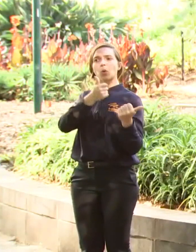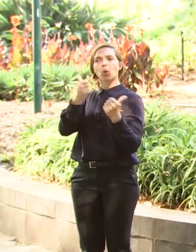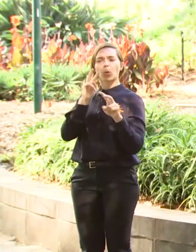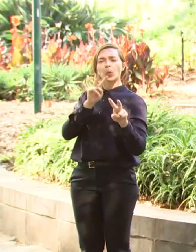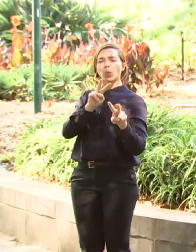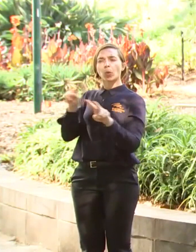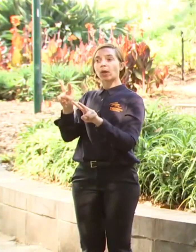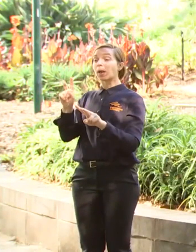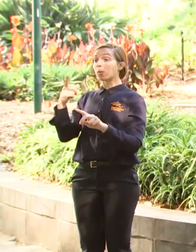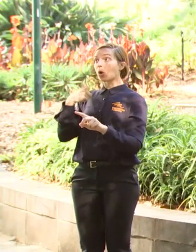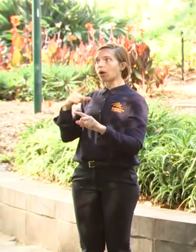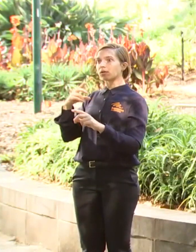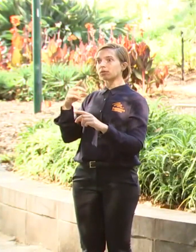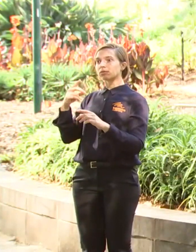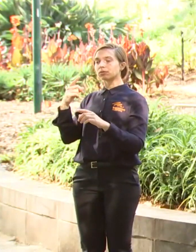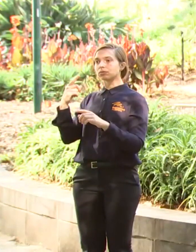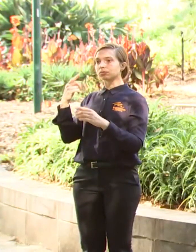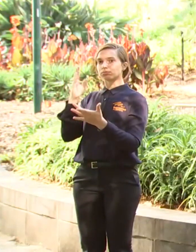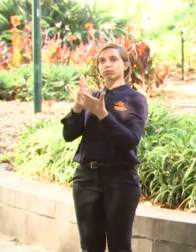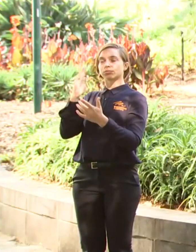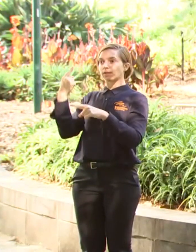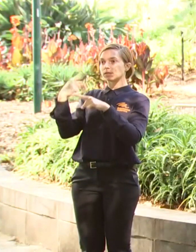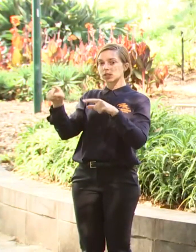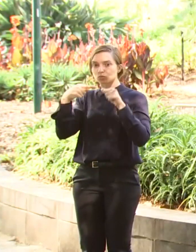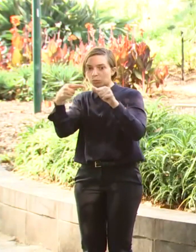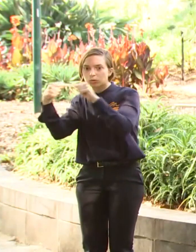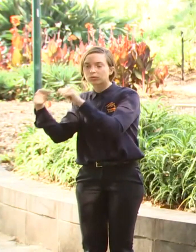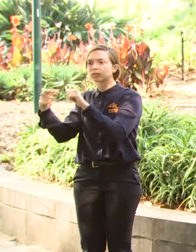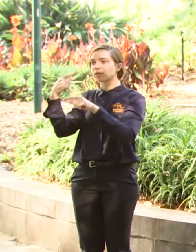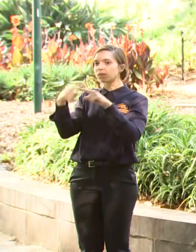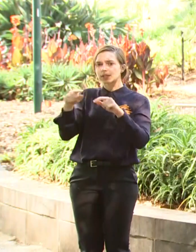you've got to act fast, but there's a bit of a waiting game involved in this as well, and the passage of time